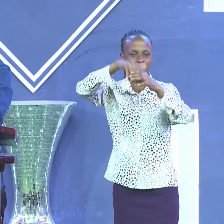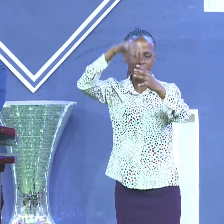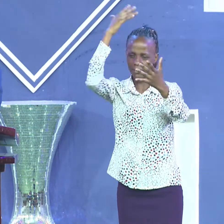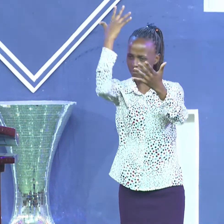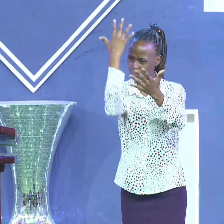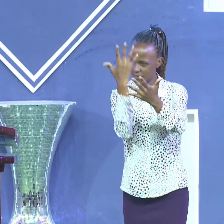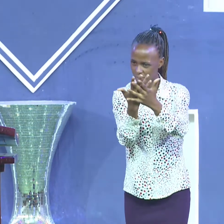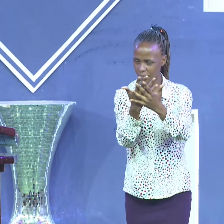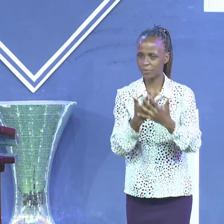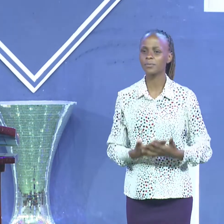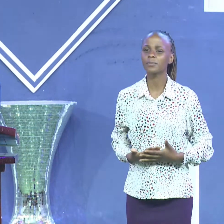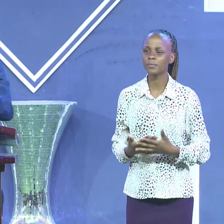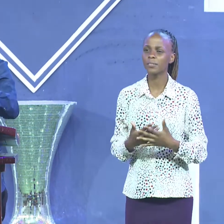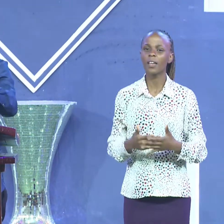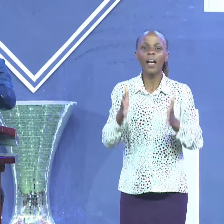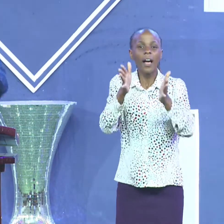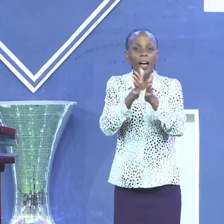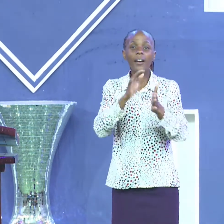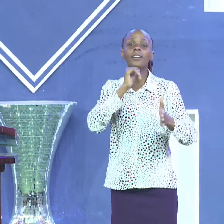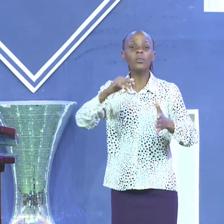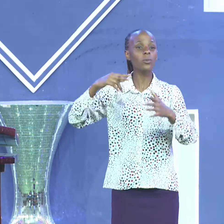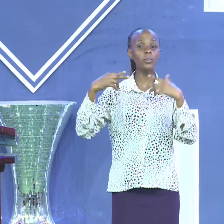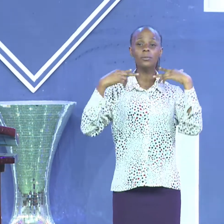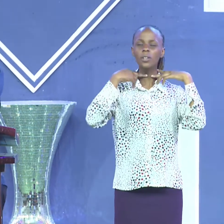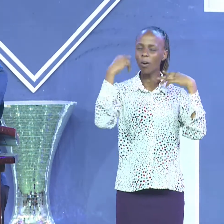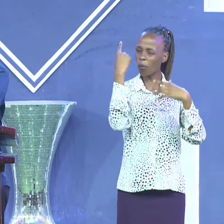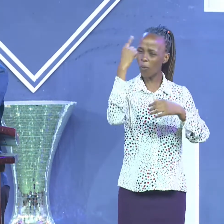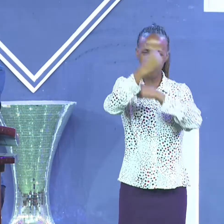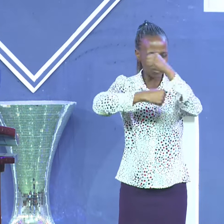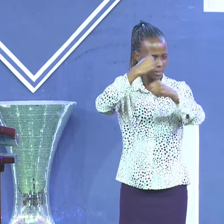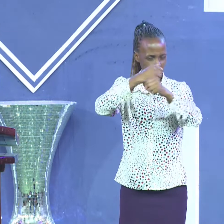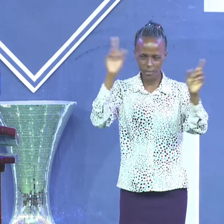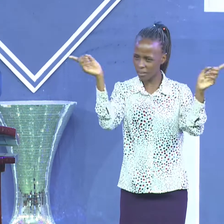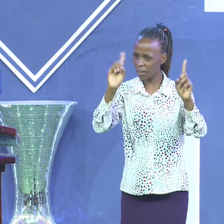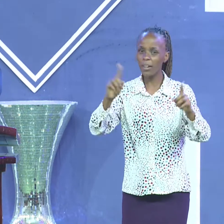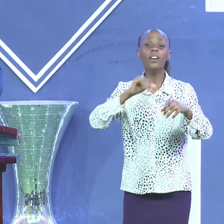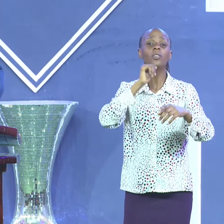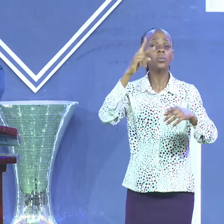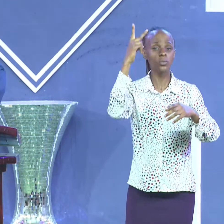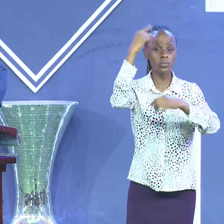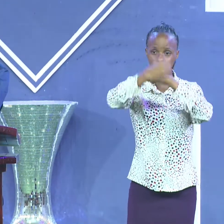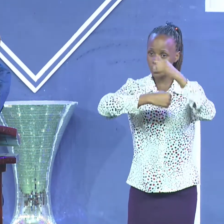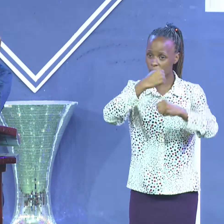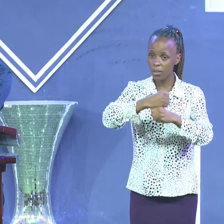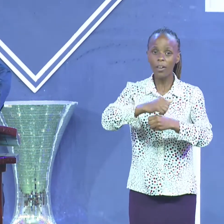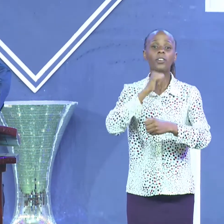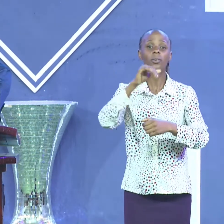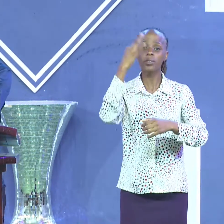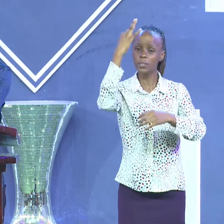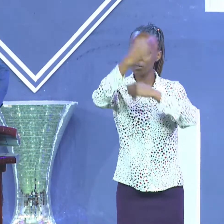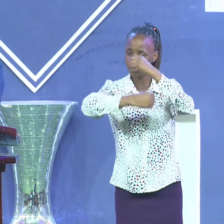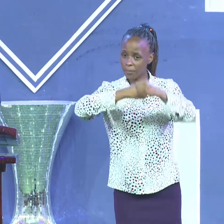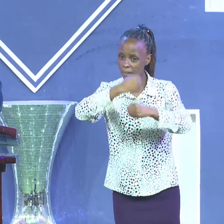captured. And he was in prison. And not in prison for just 1 year. Not 2 years.